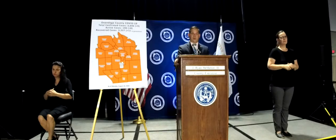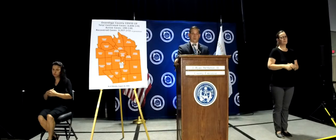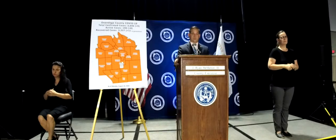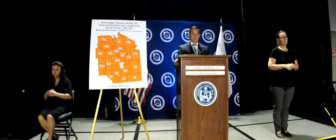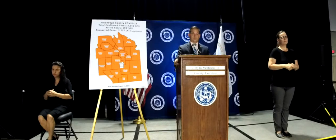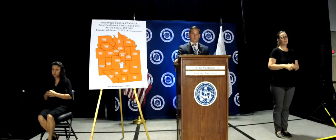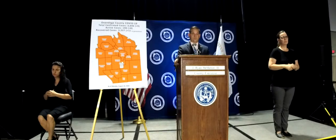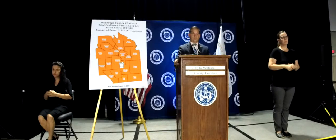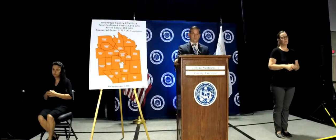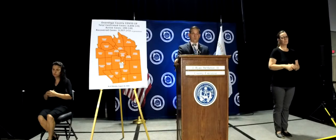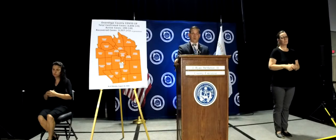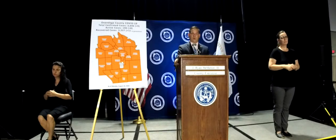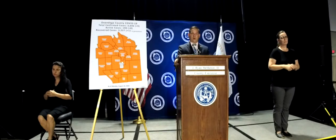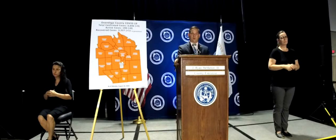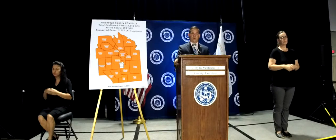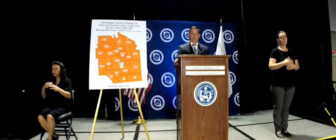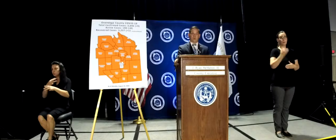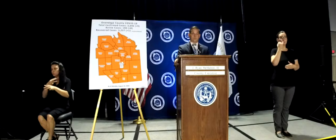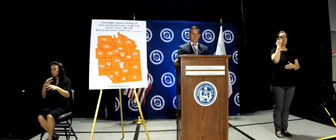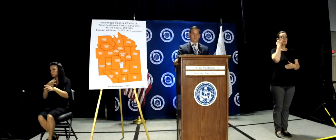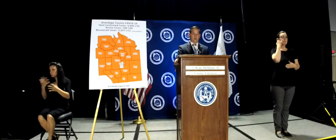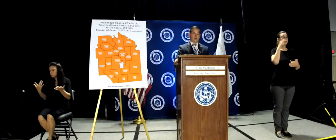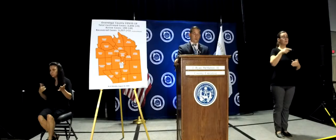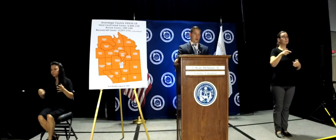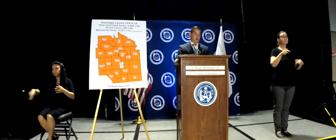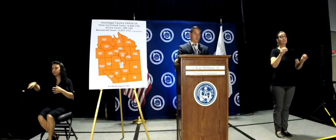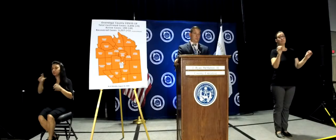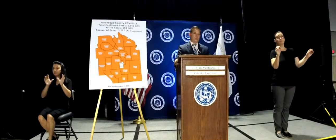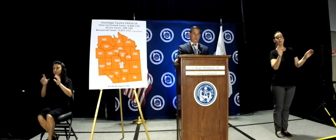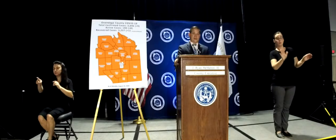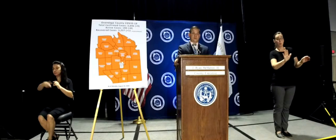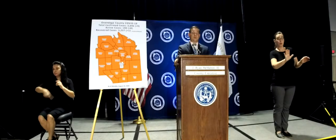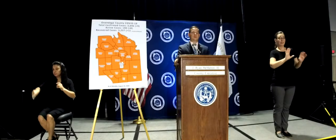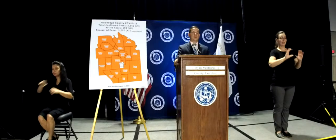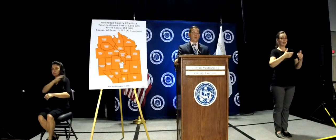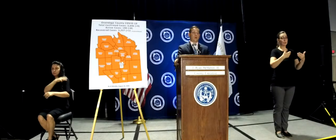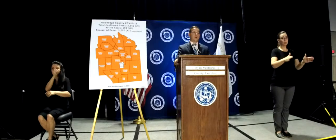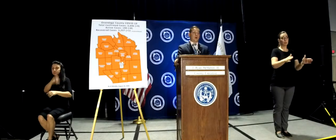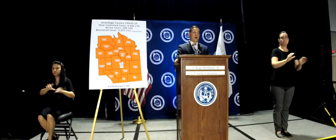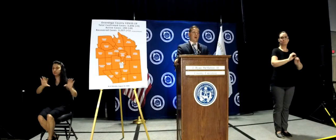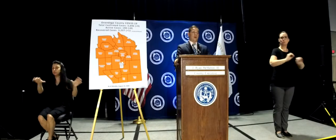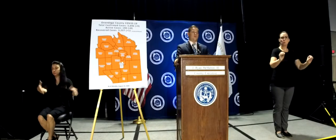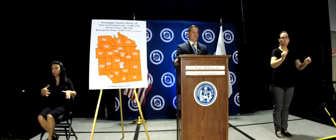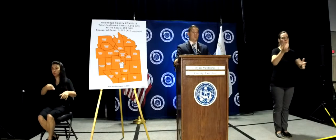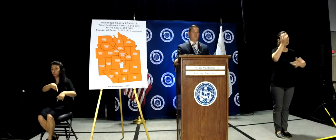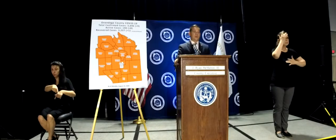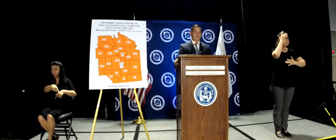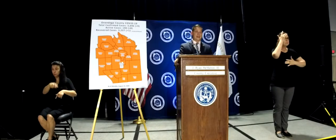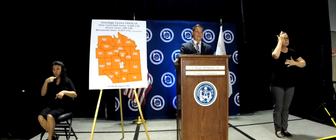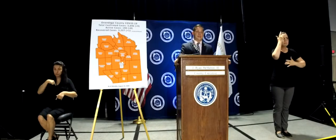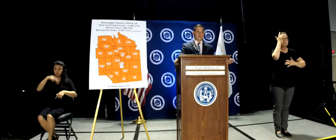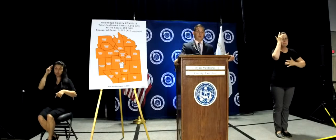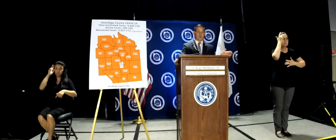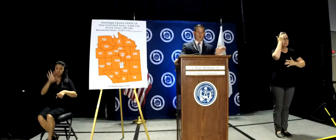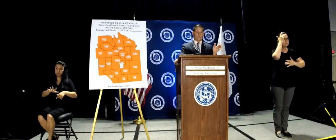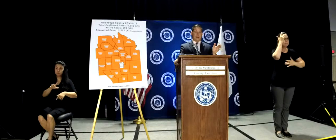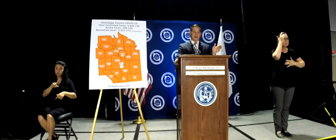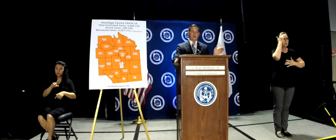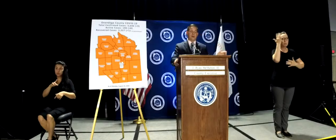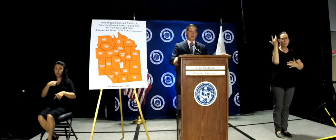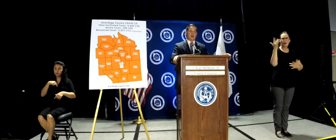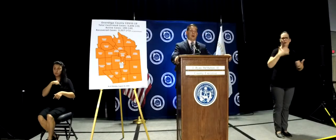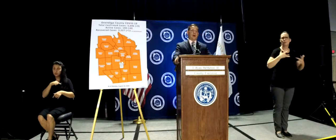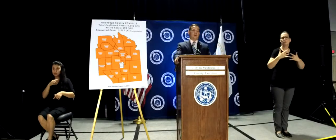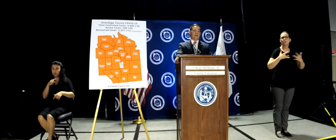the room together. We know they don't have COVID. How do we know? We test. So if we can test the adults going